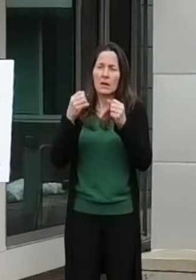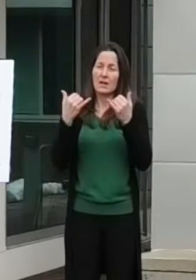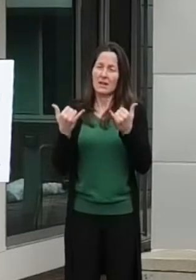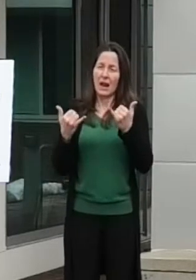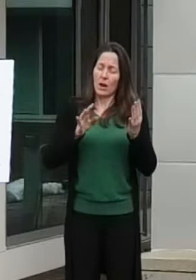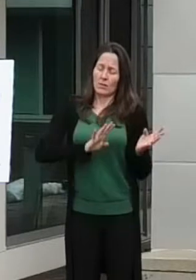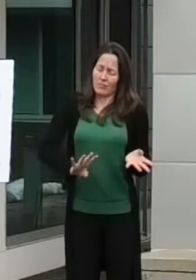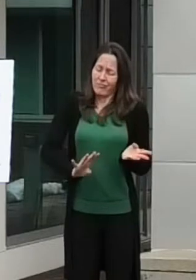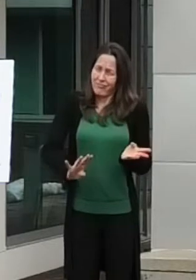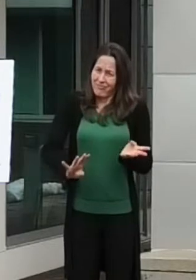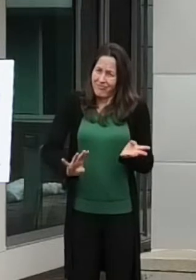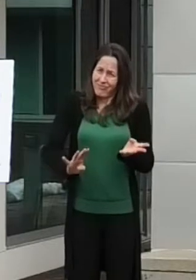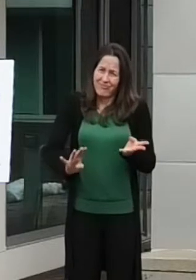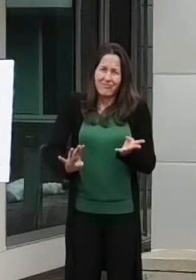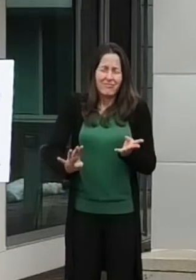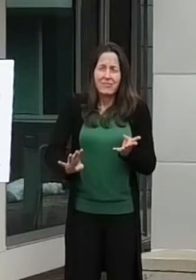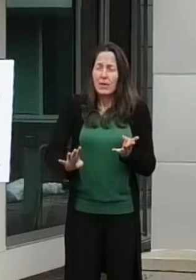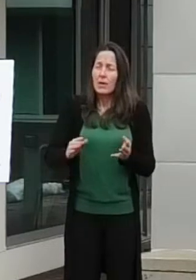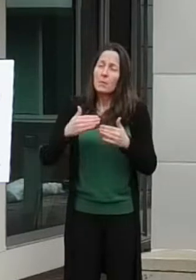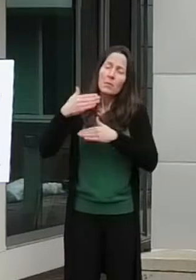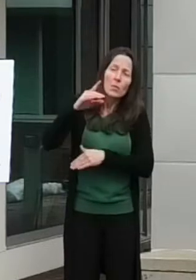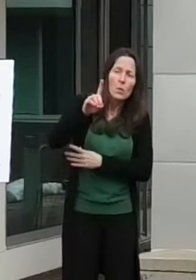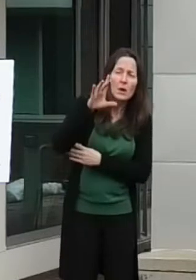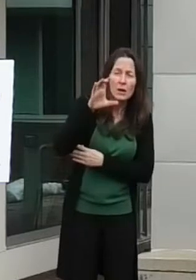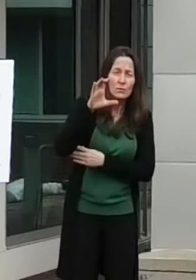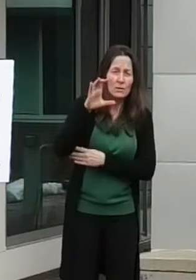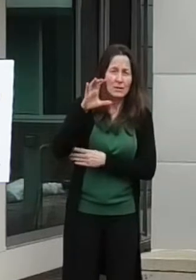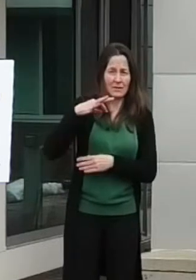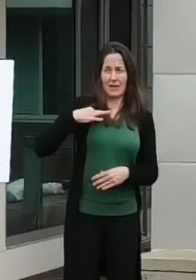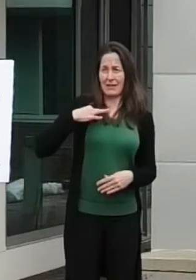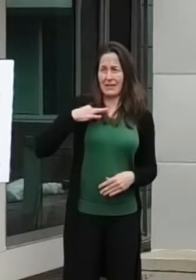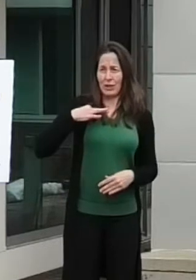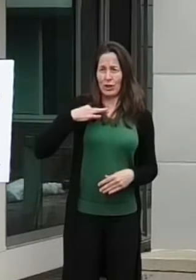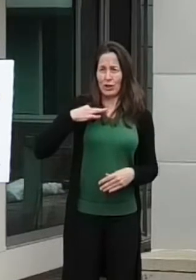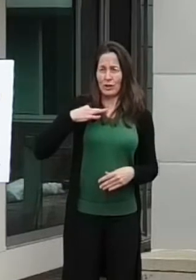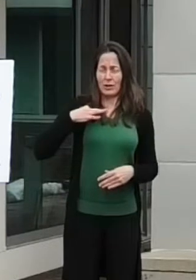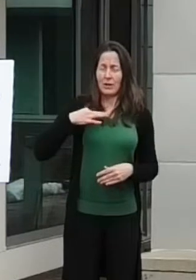machine. 100 plus volunteers have made